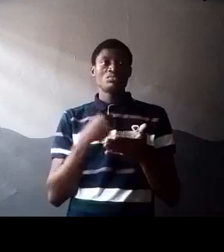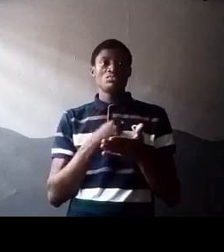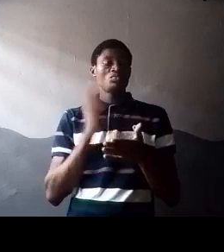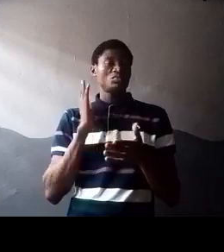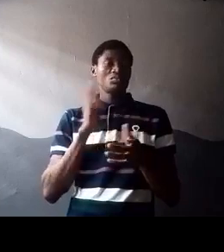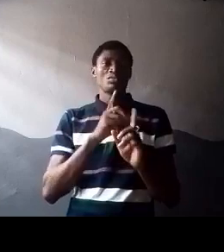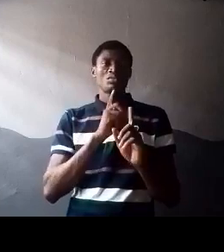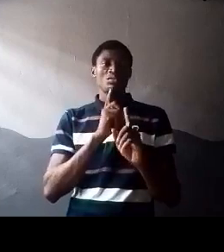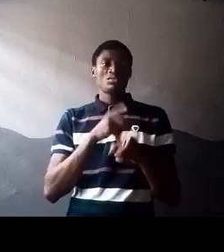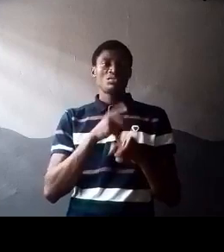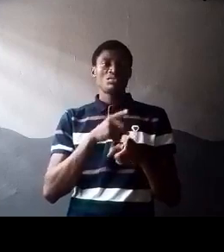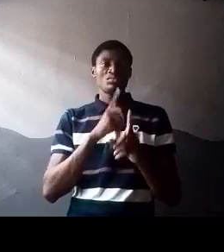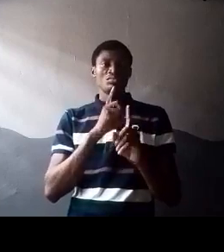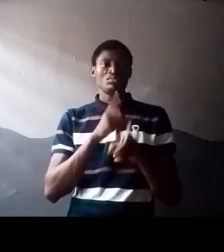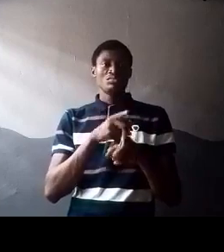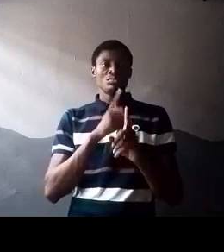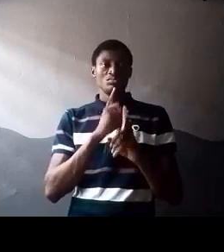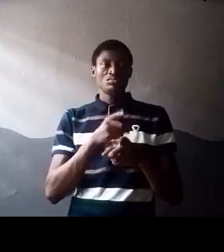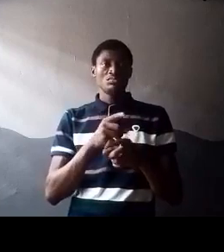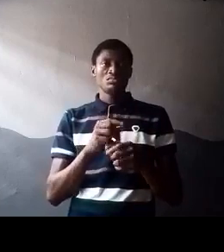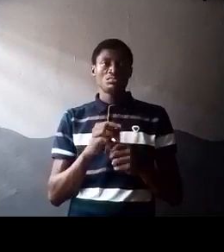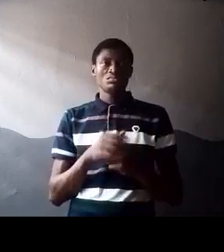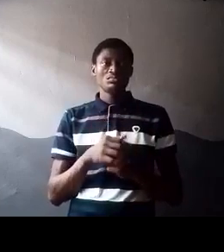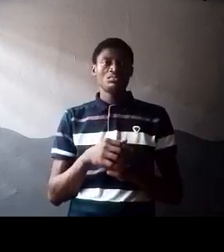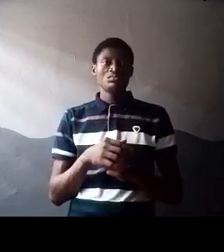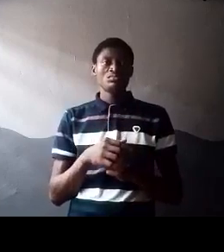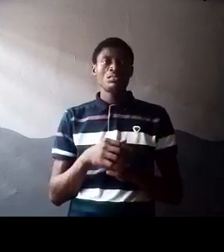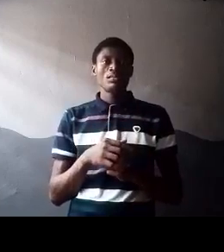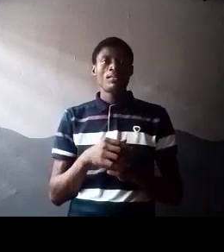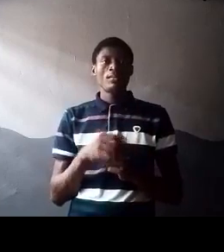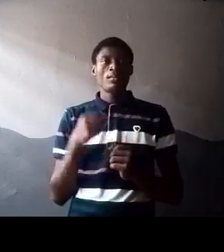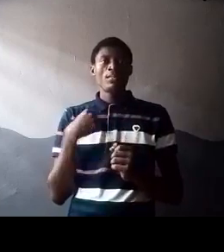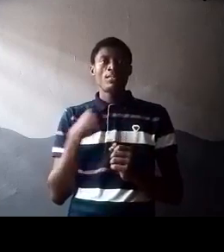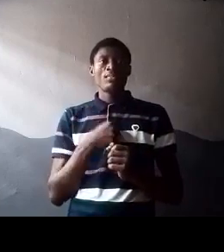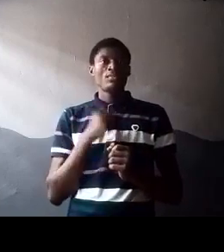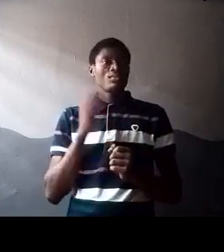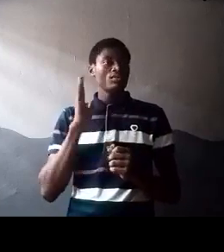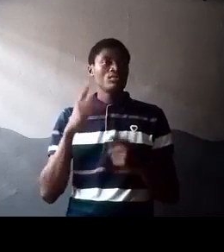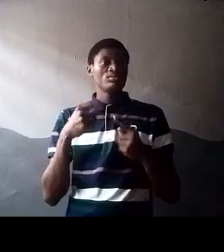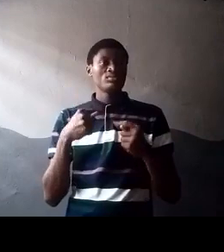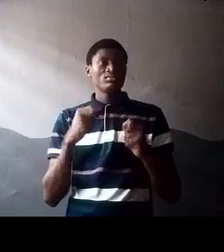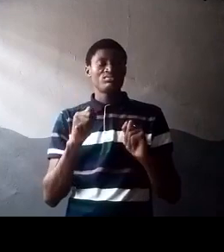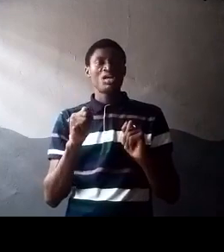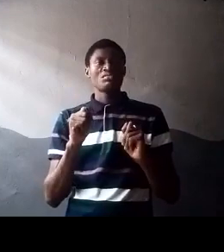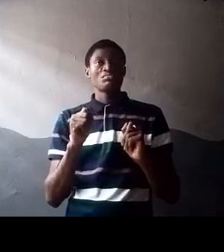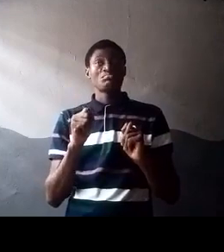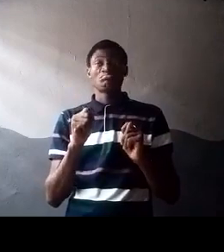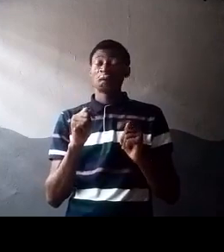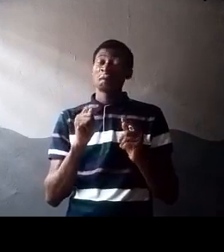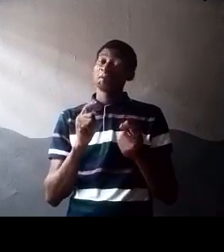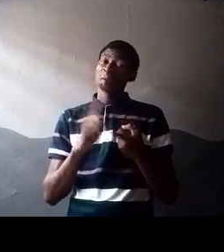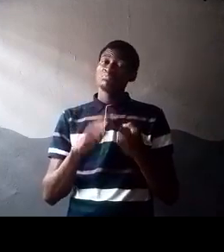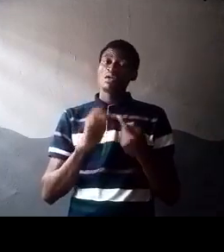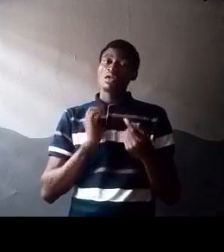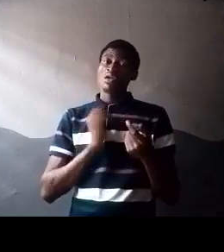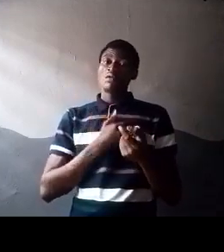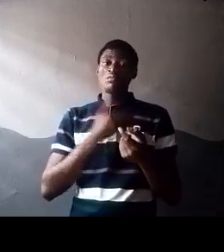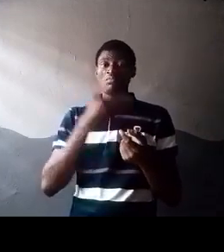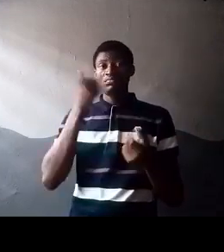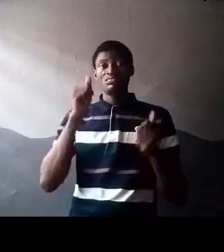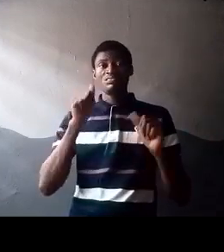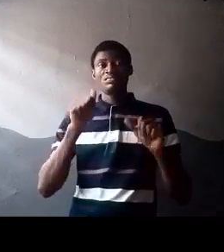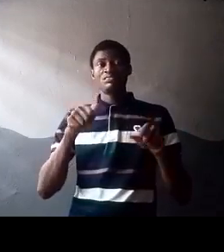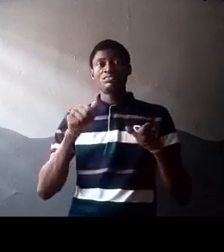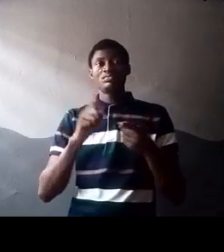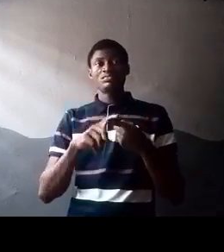And we're going to try to the best of our ability to answer all of those.